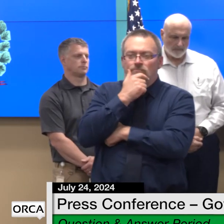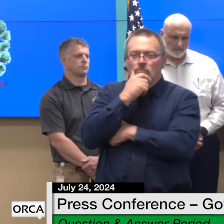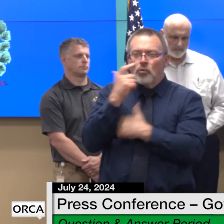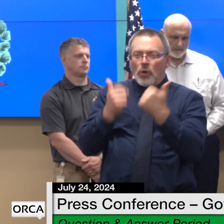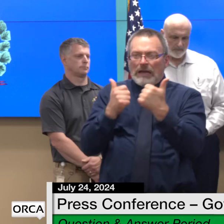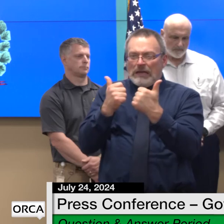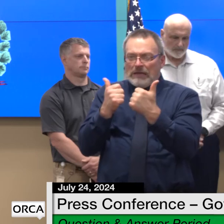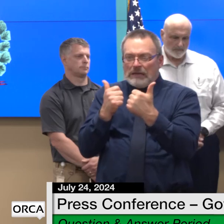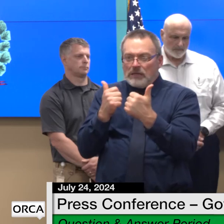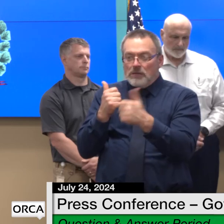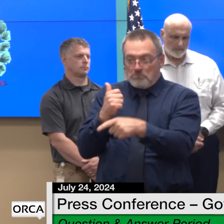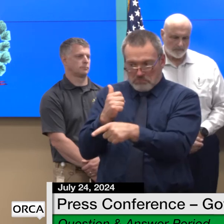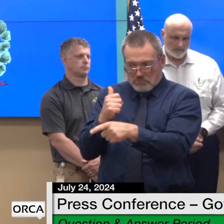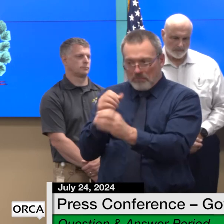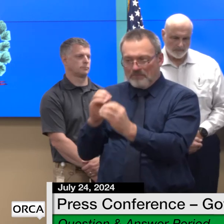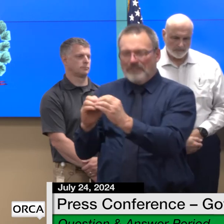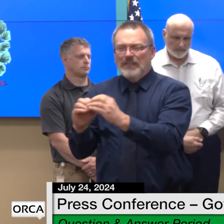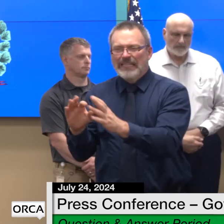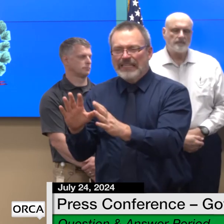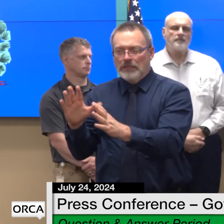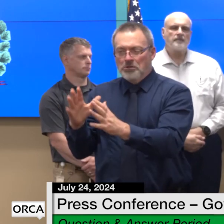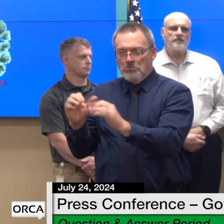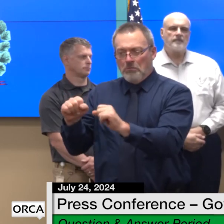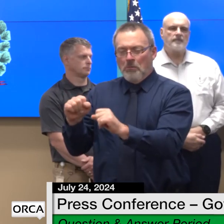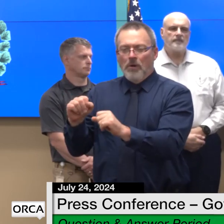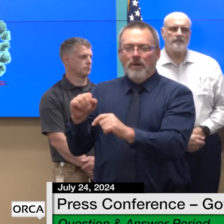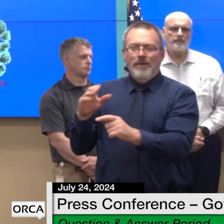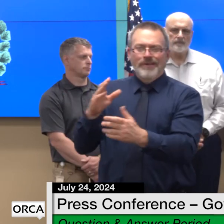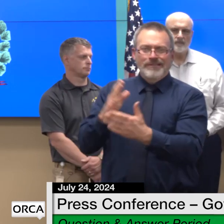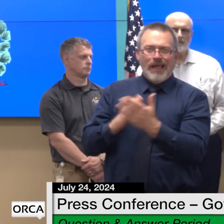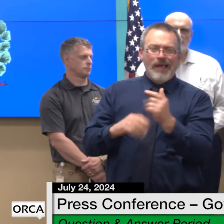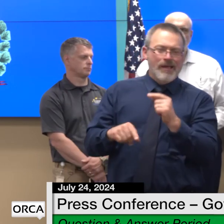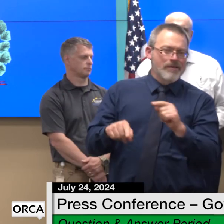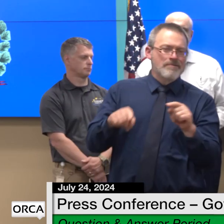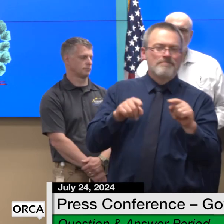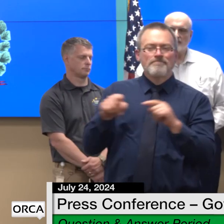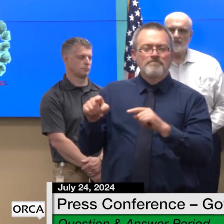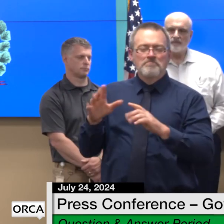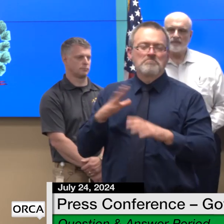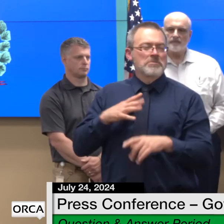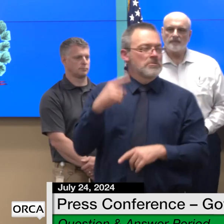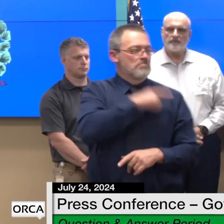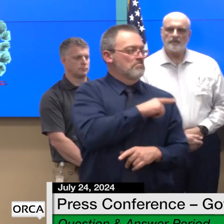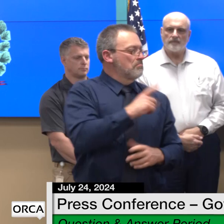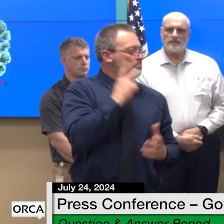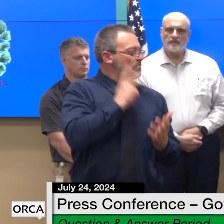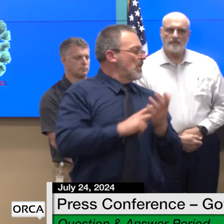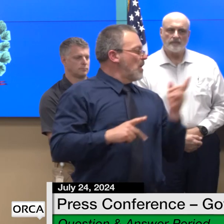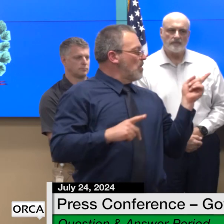dredged, and I'll let Secretary Moore talk about this a little bit more